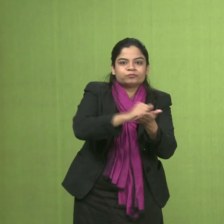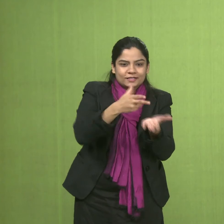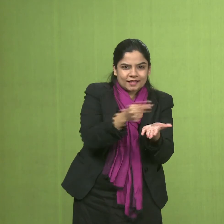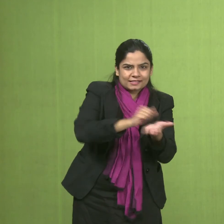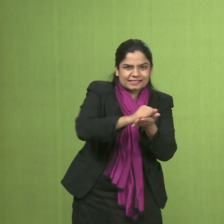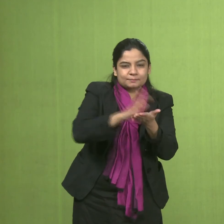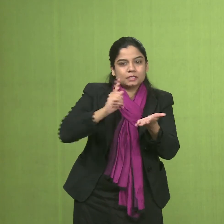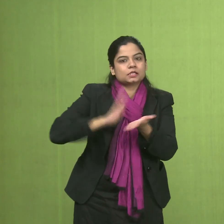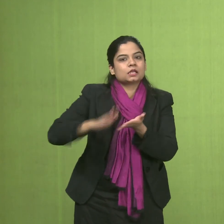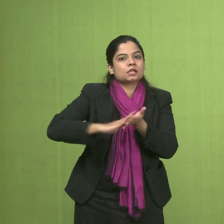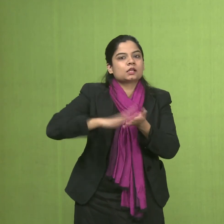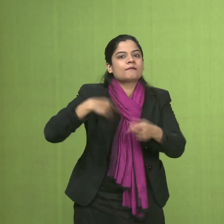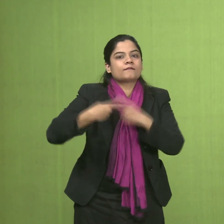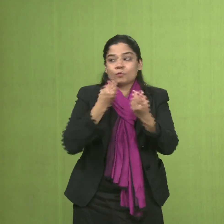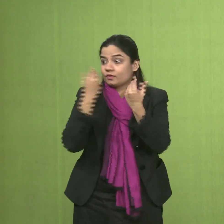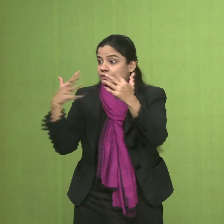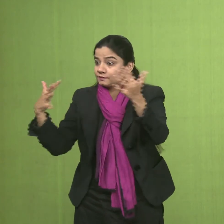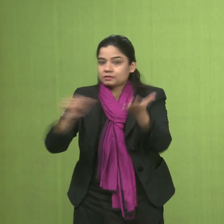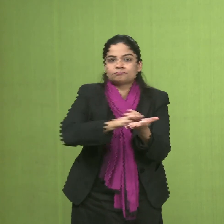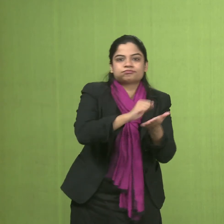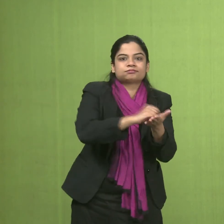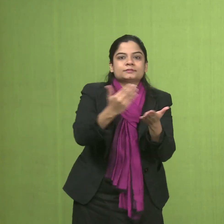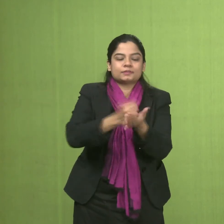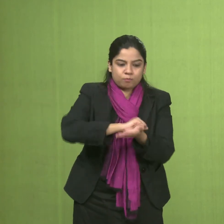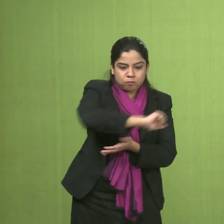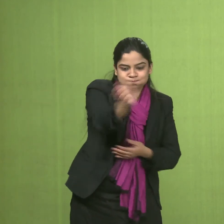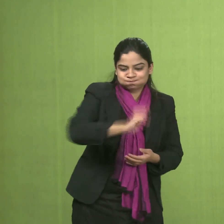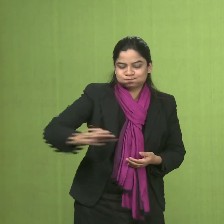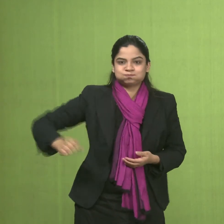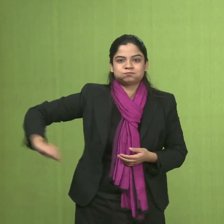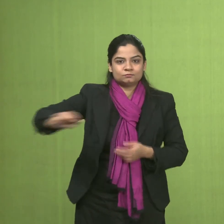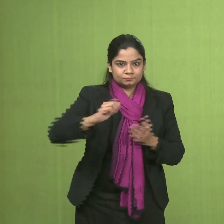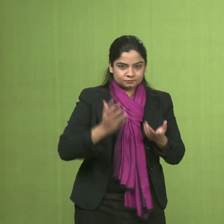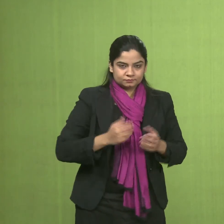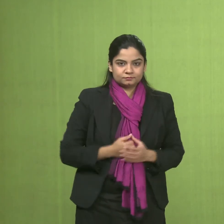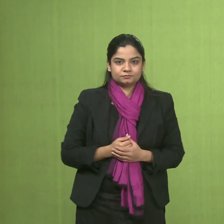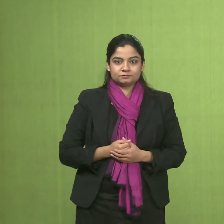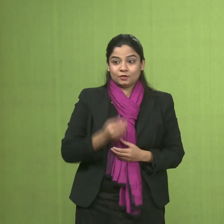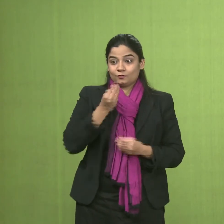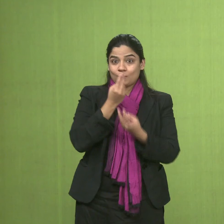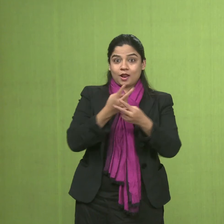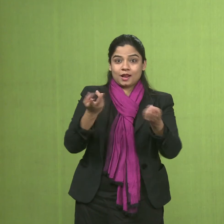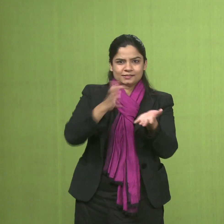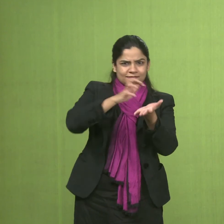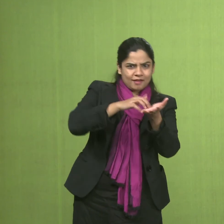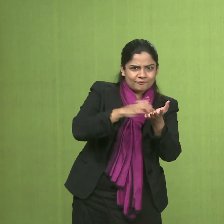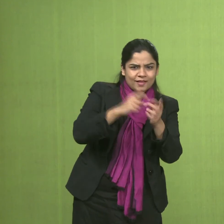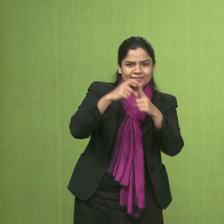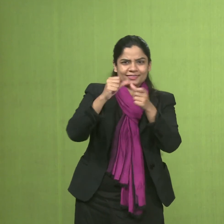Always keep your gases, your stoves etc. clean, extremely clean. Before